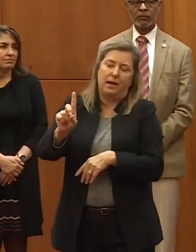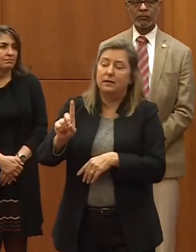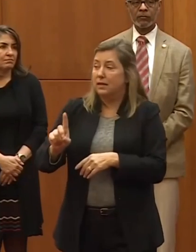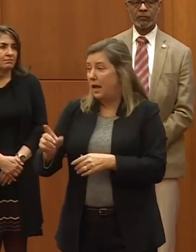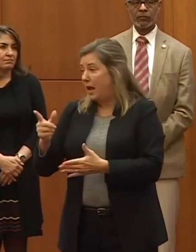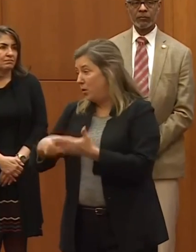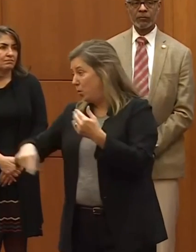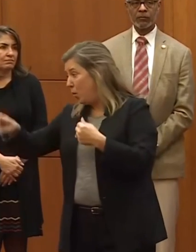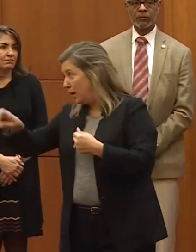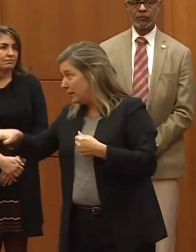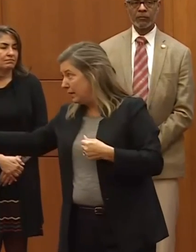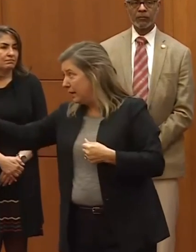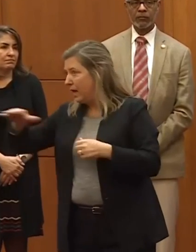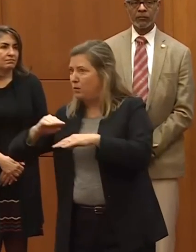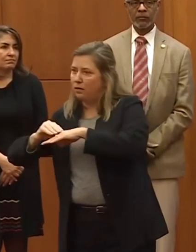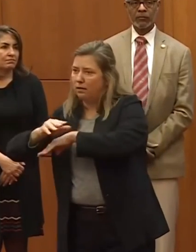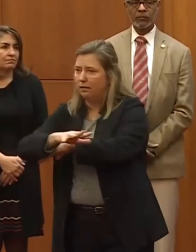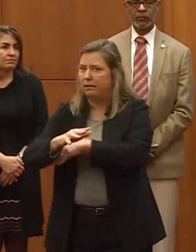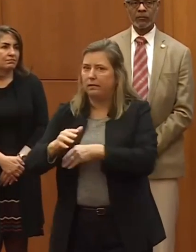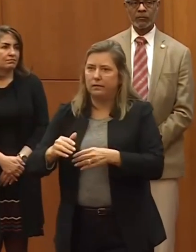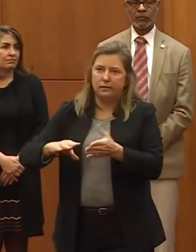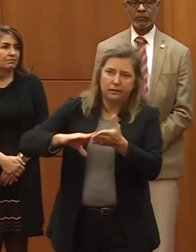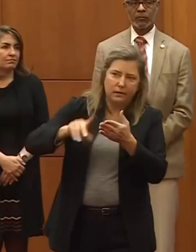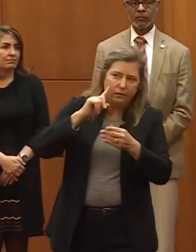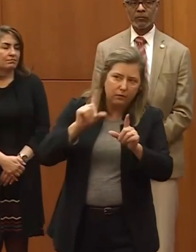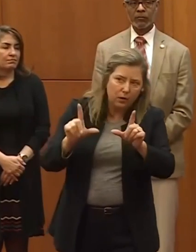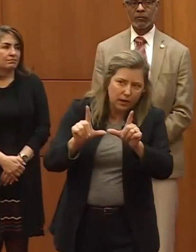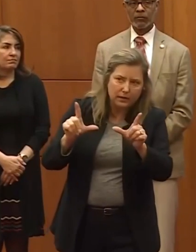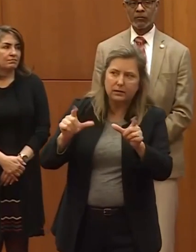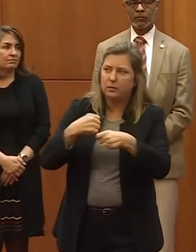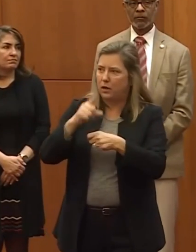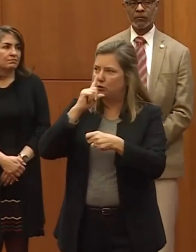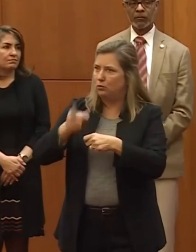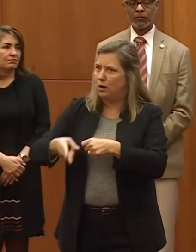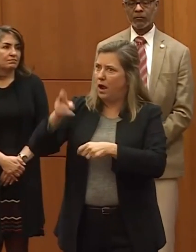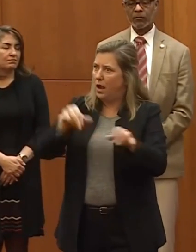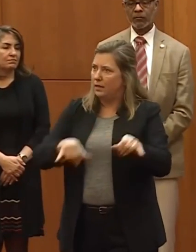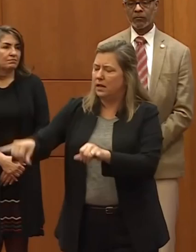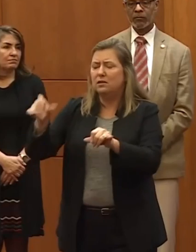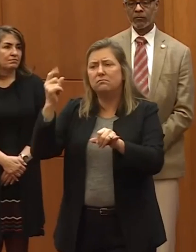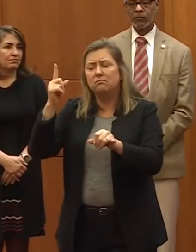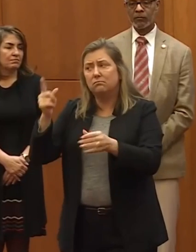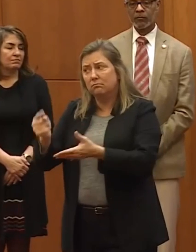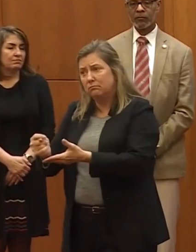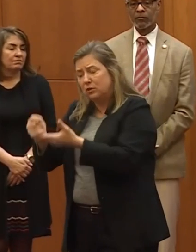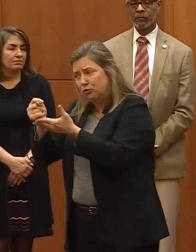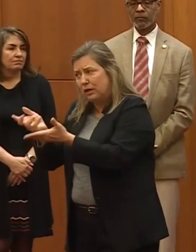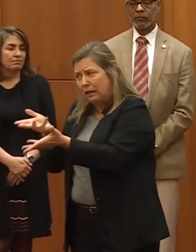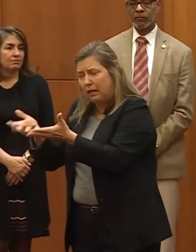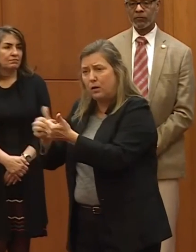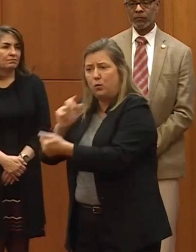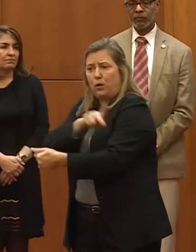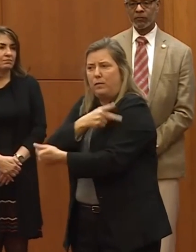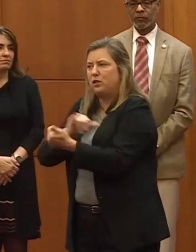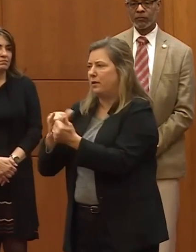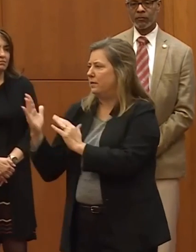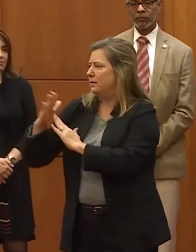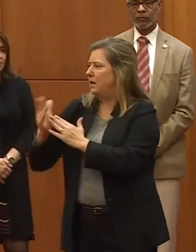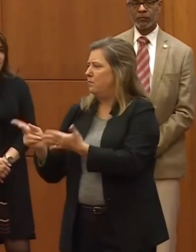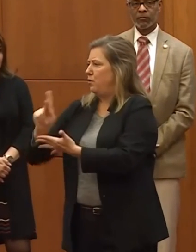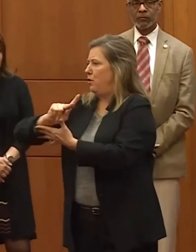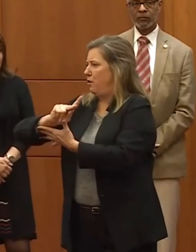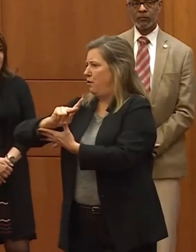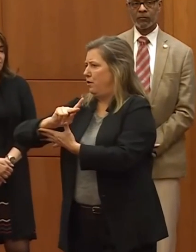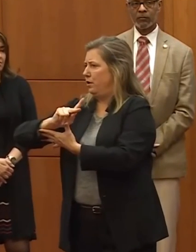drive waivers on licensure and making sure we have the high standards, but understand treating patients is our most important priority. So we